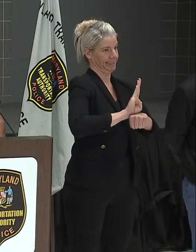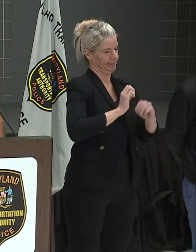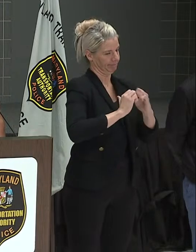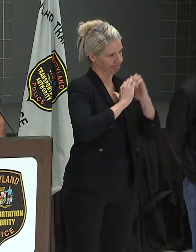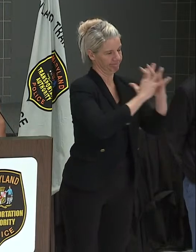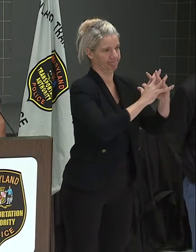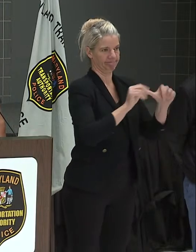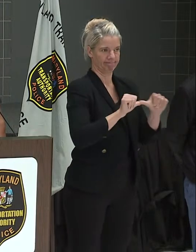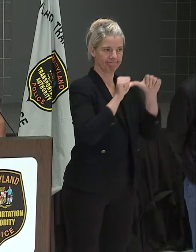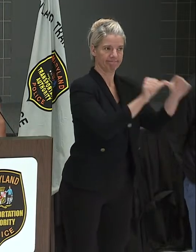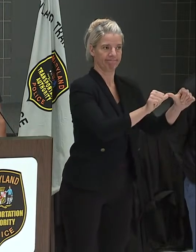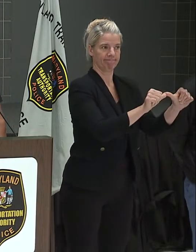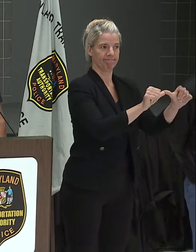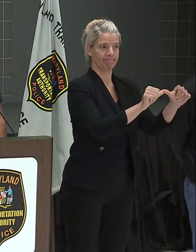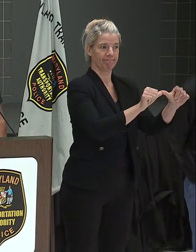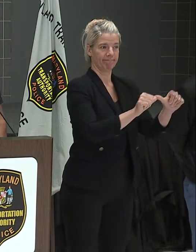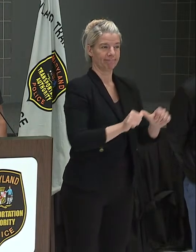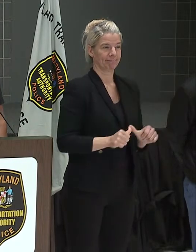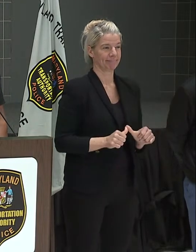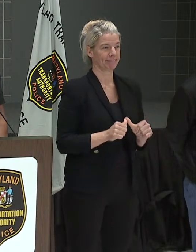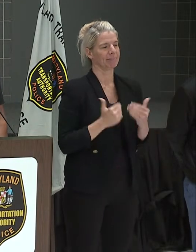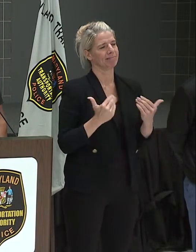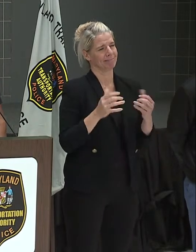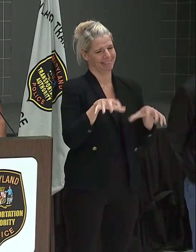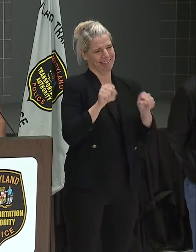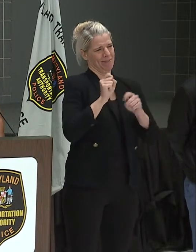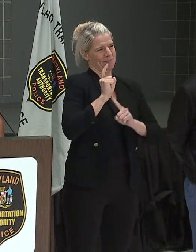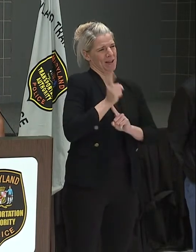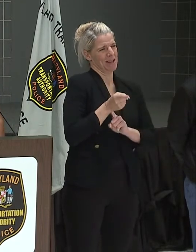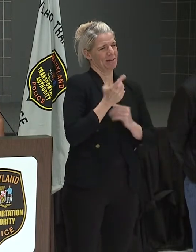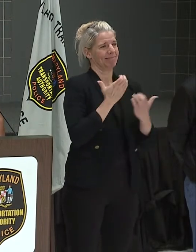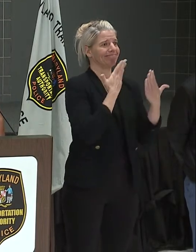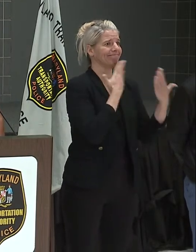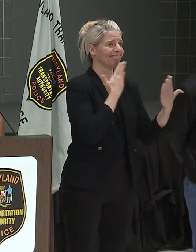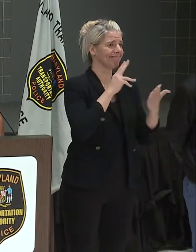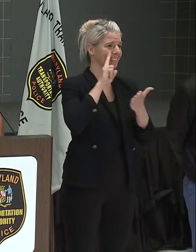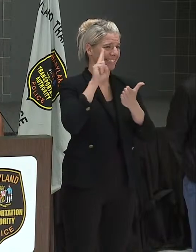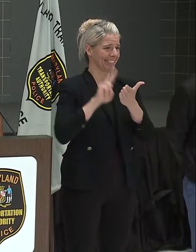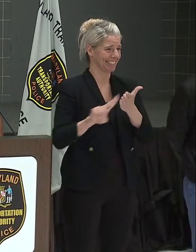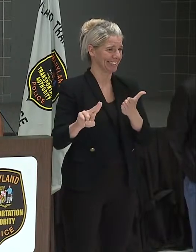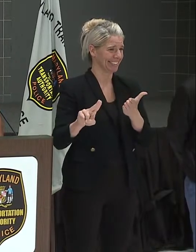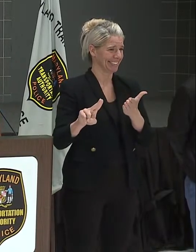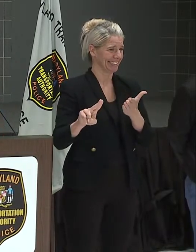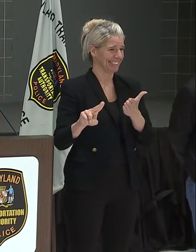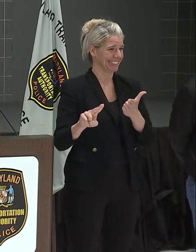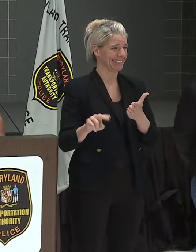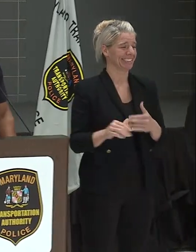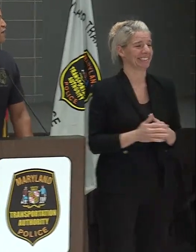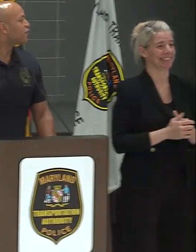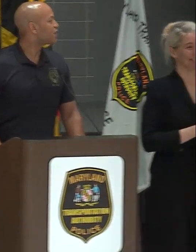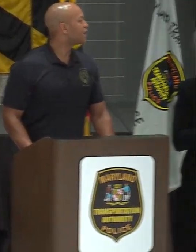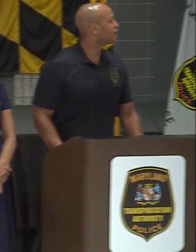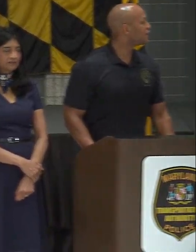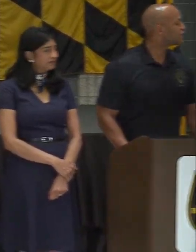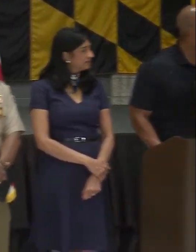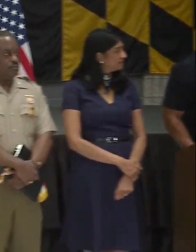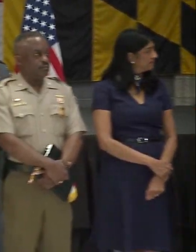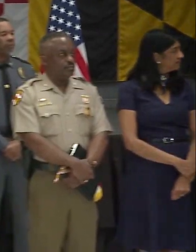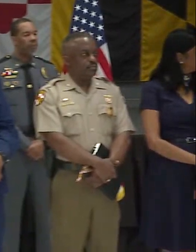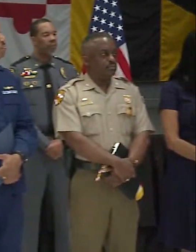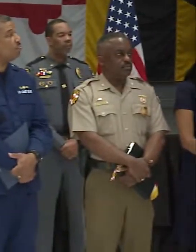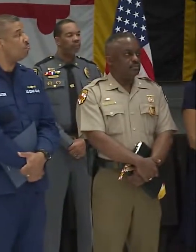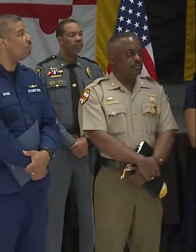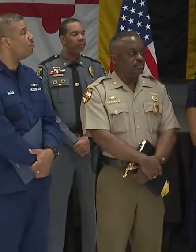So I want to take a moment to thank Secretary Portia Wu and her team at the Department of Labor for their